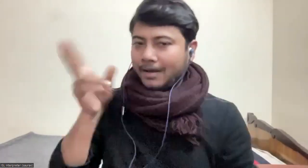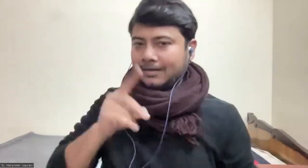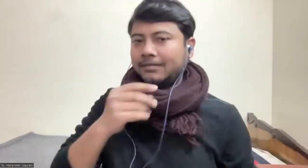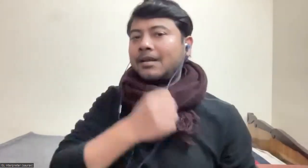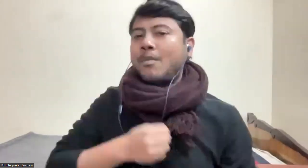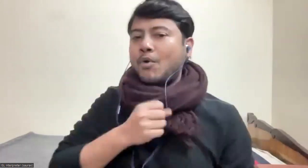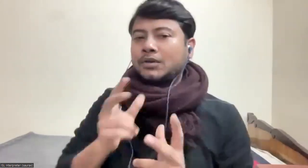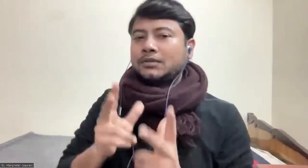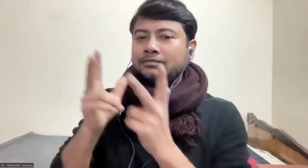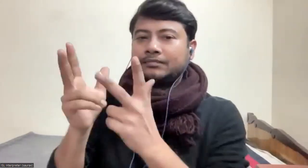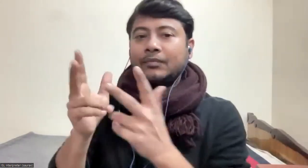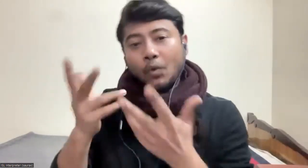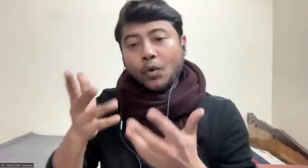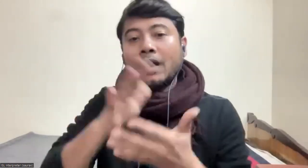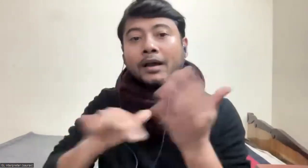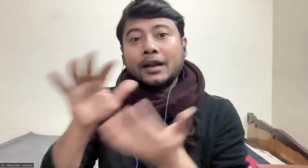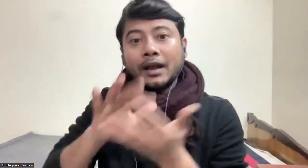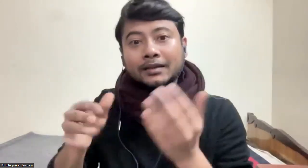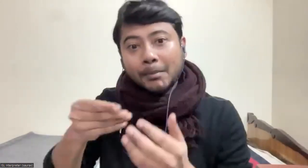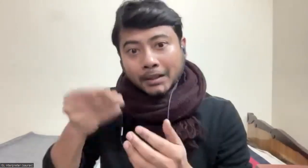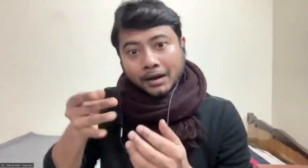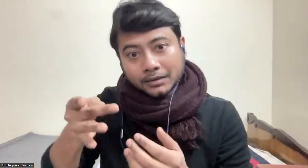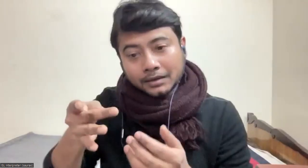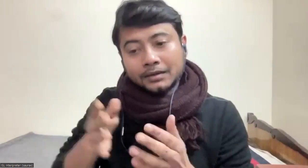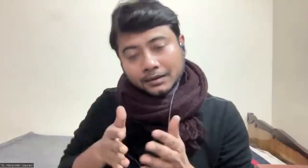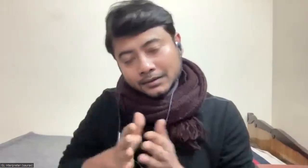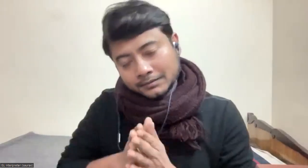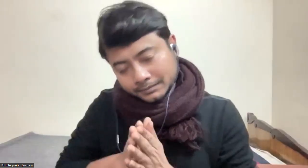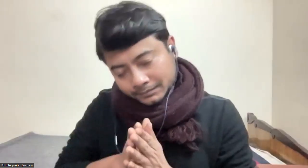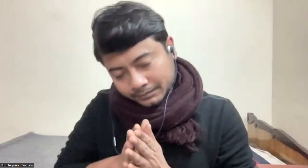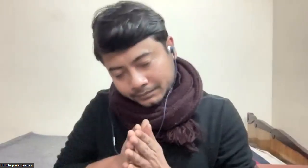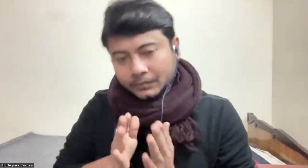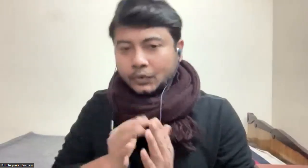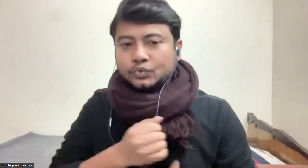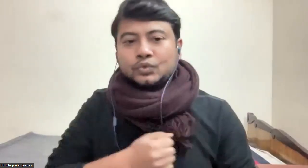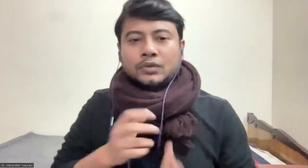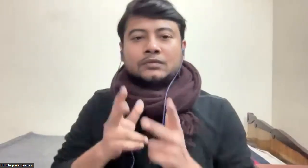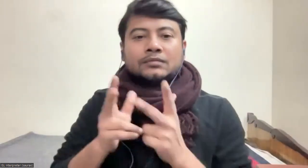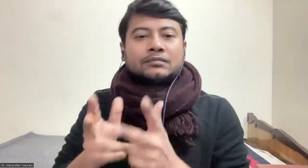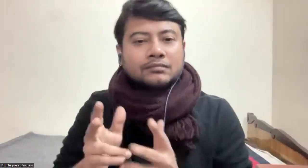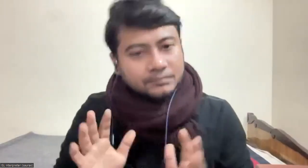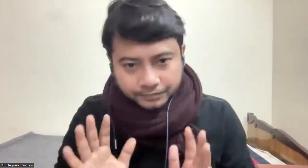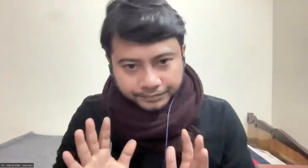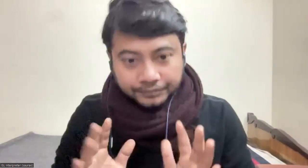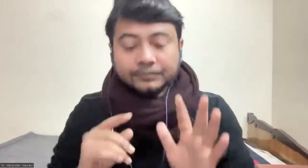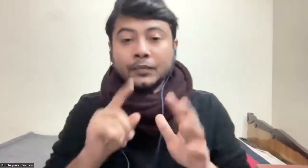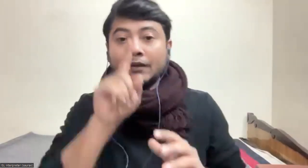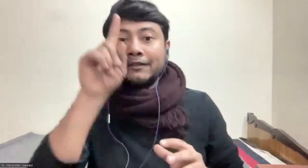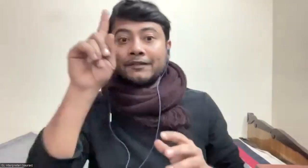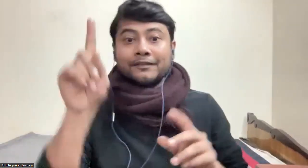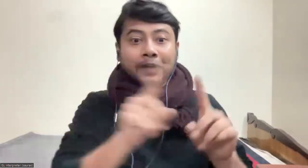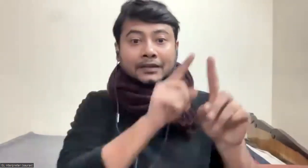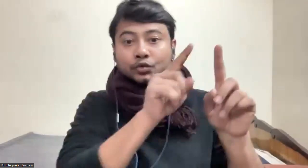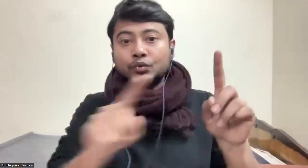Krishna mantra itself. So that is what we covered in our last class. So we are now going to move to point